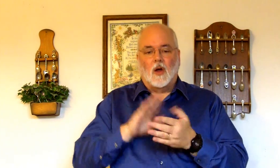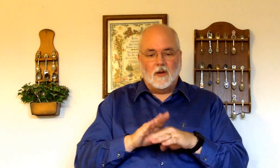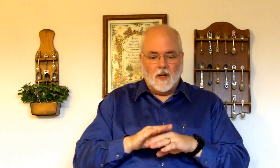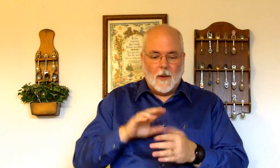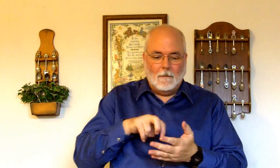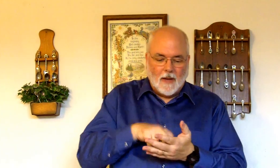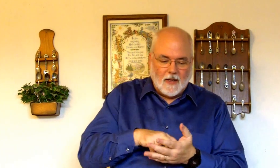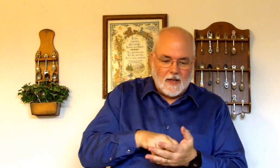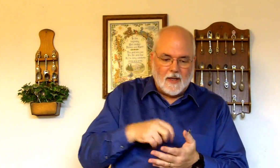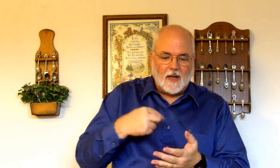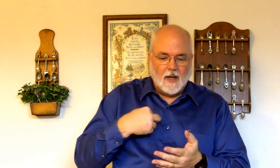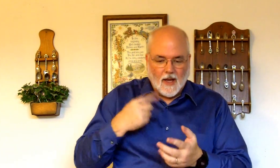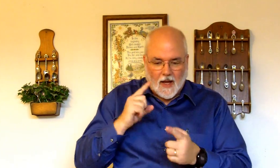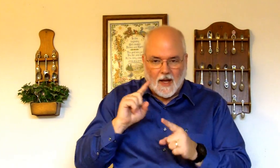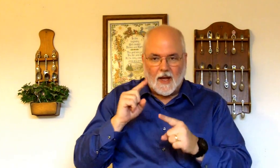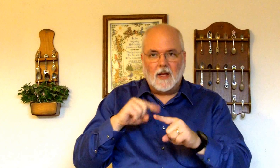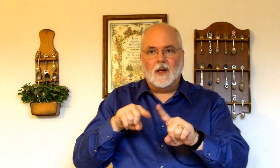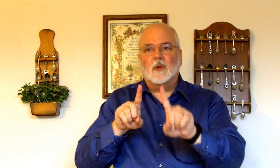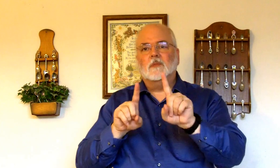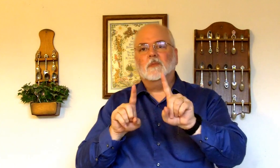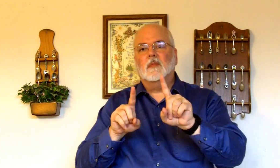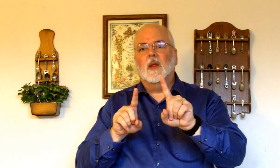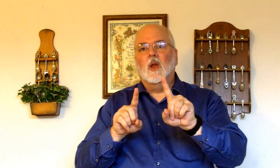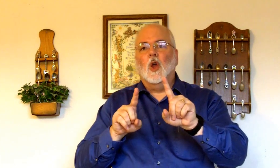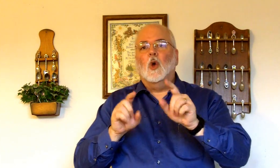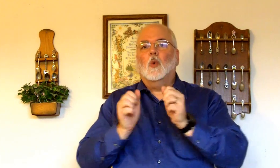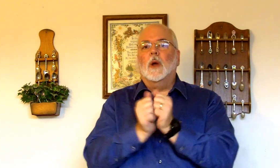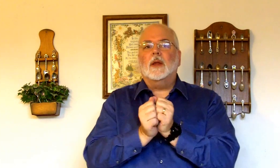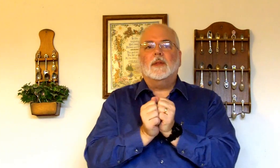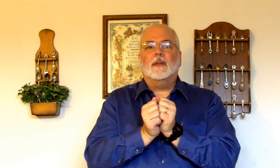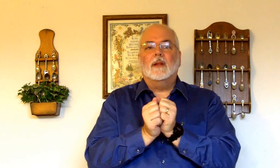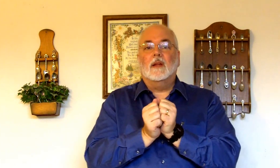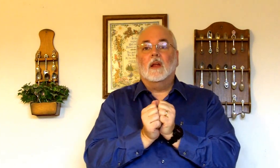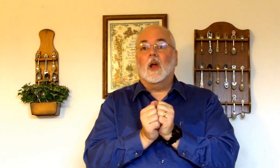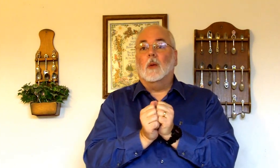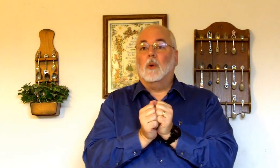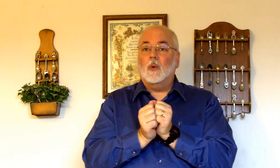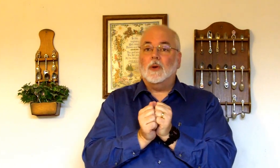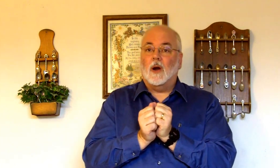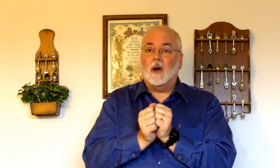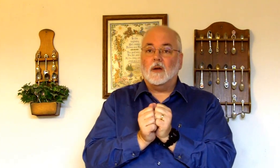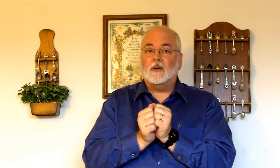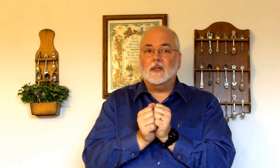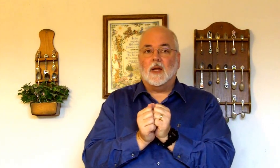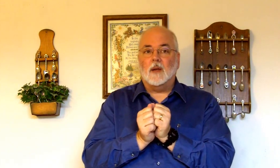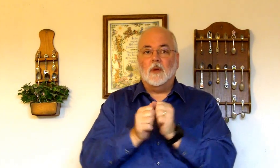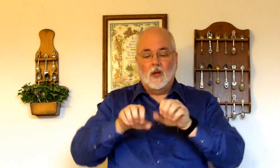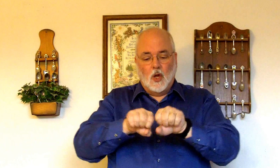On bended knee I come with a broken heart this time.